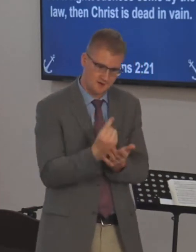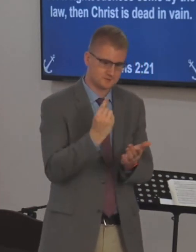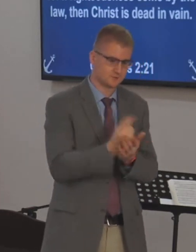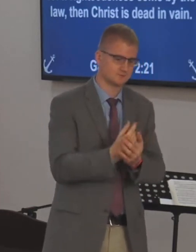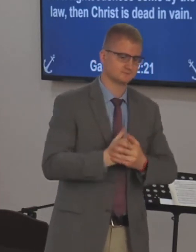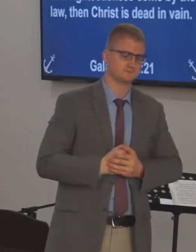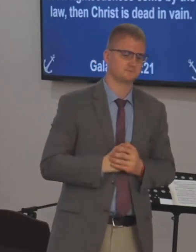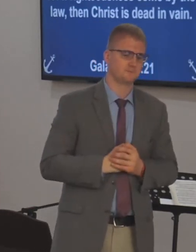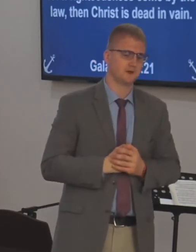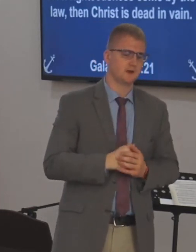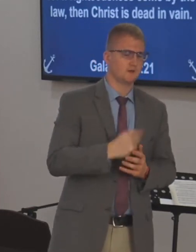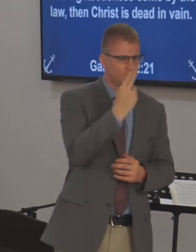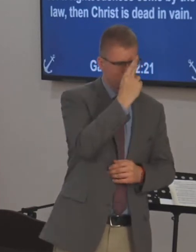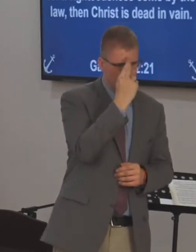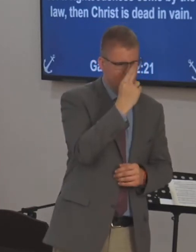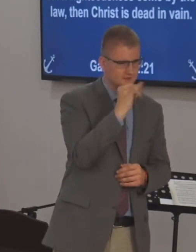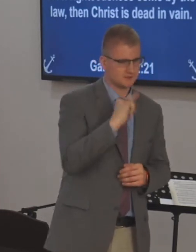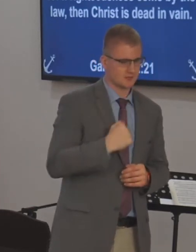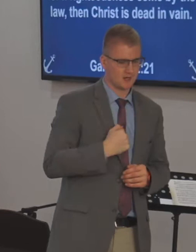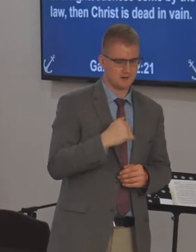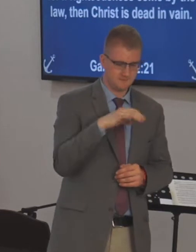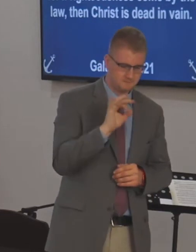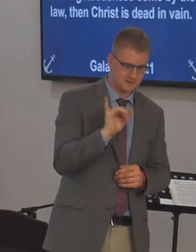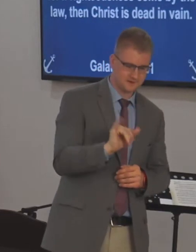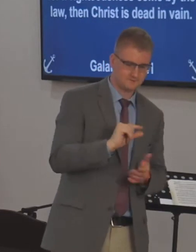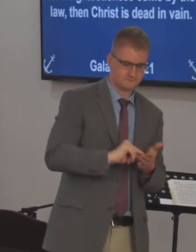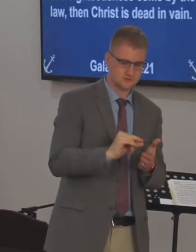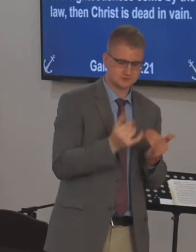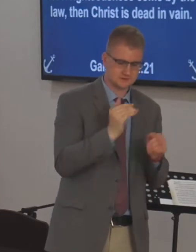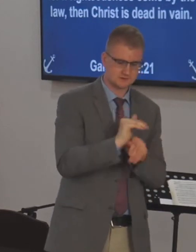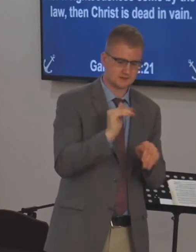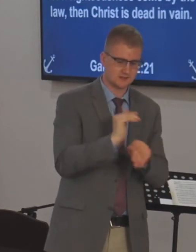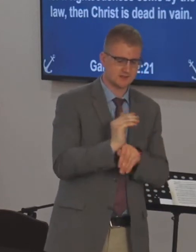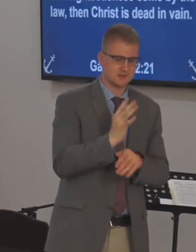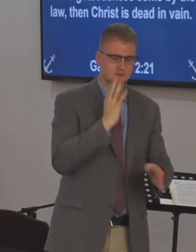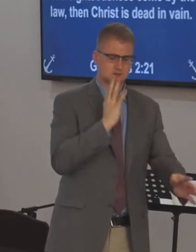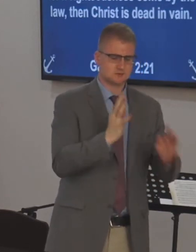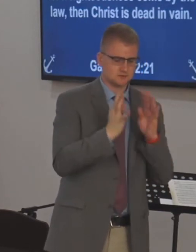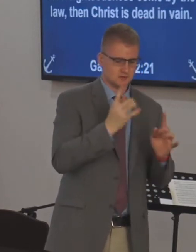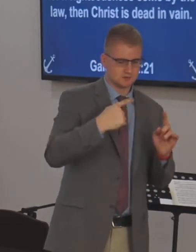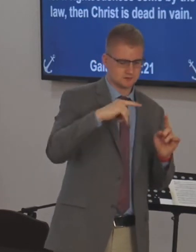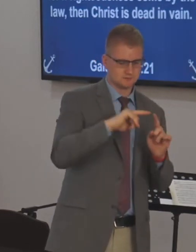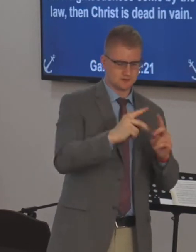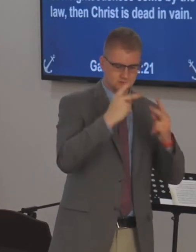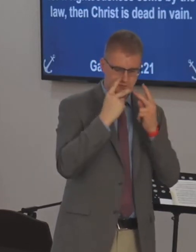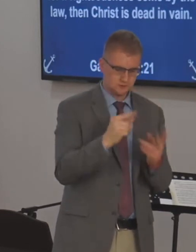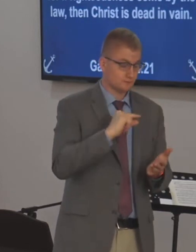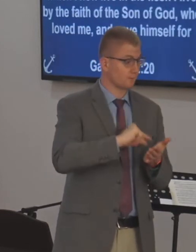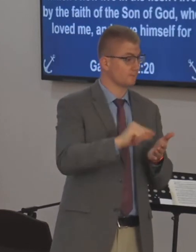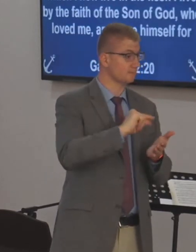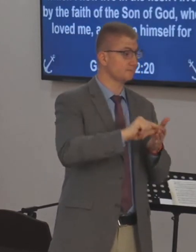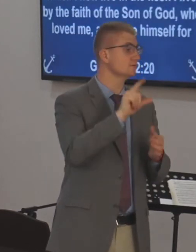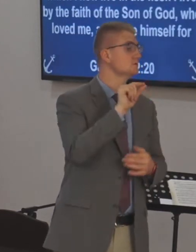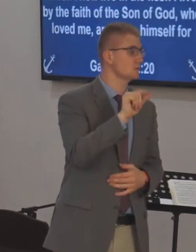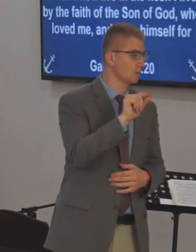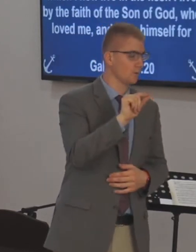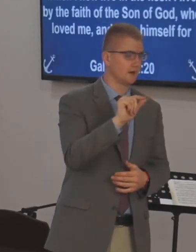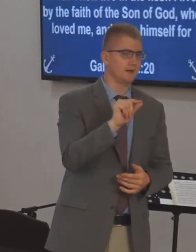I picked that verse tonight, because it's my favorite one, but it talks about, if you look in that verse 20, it